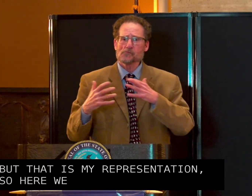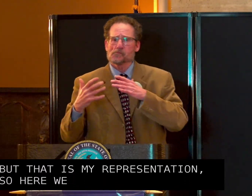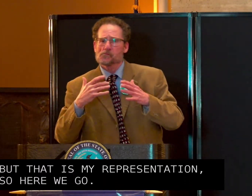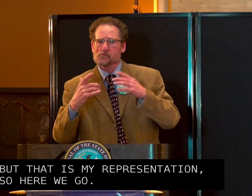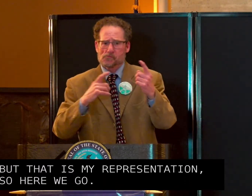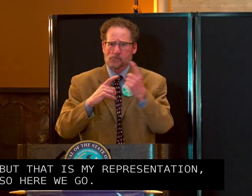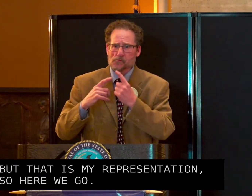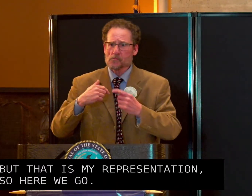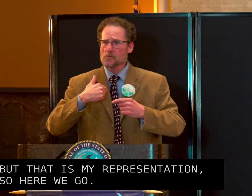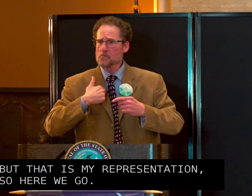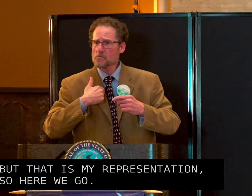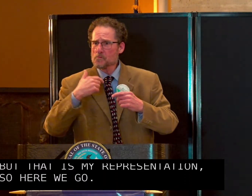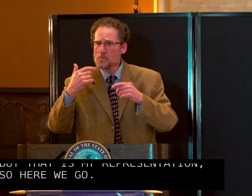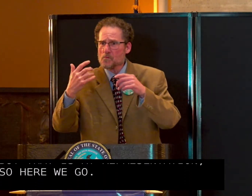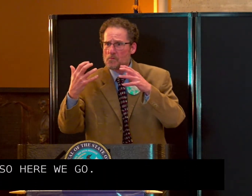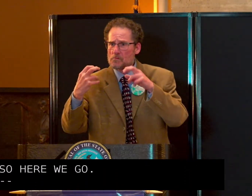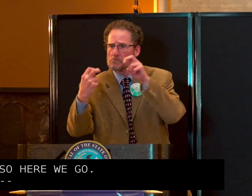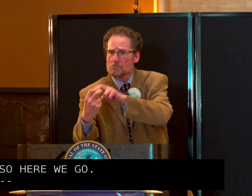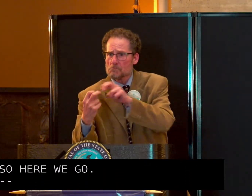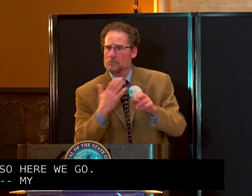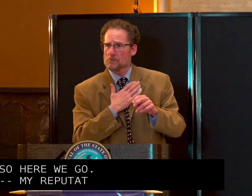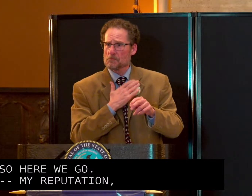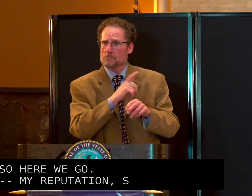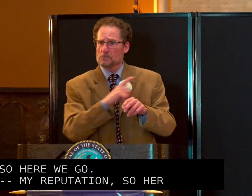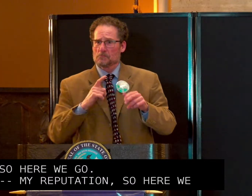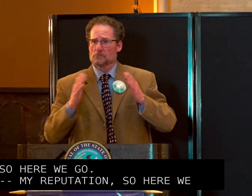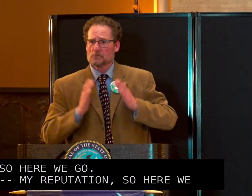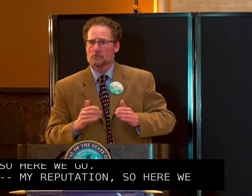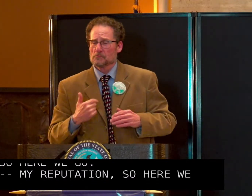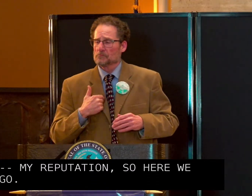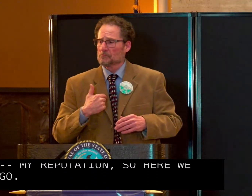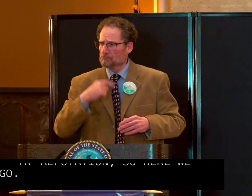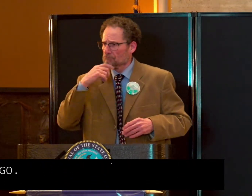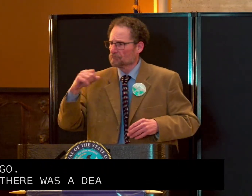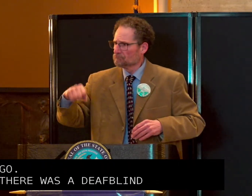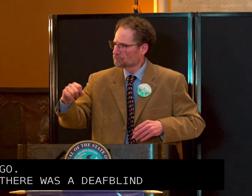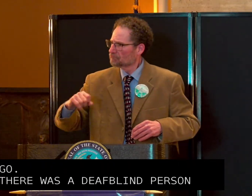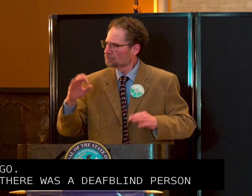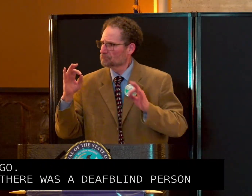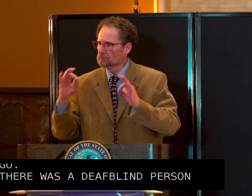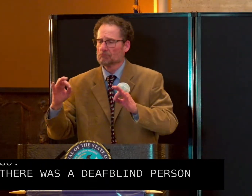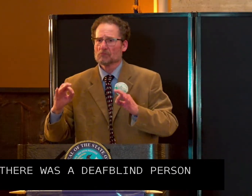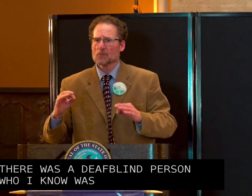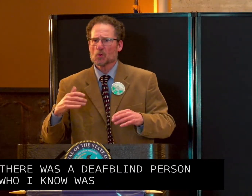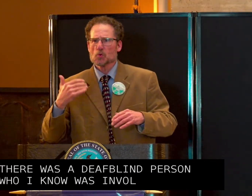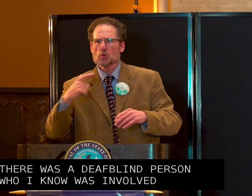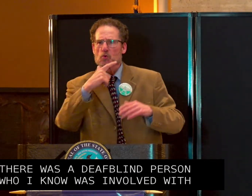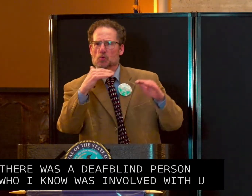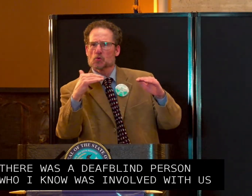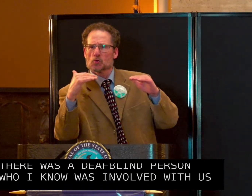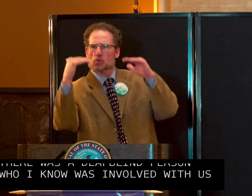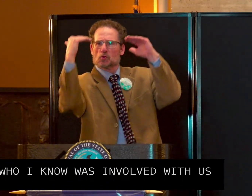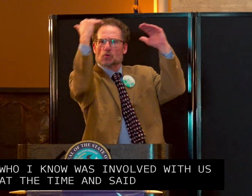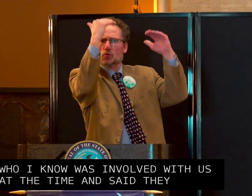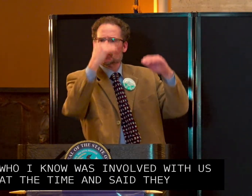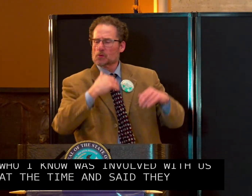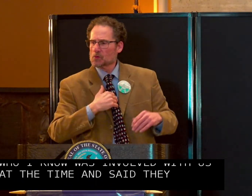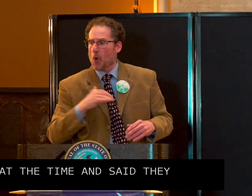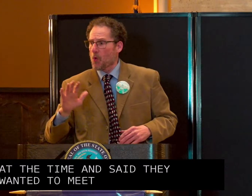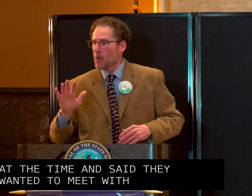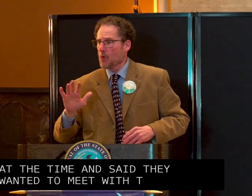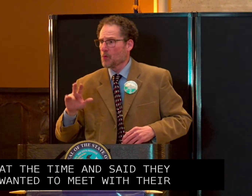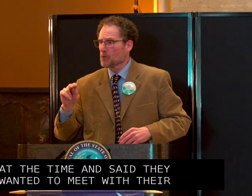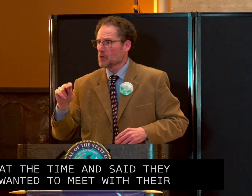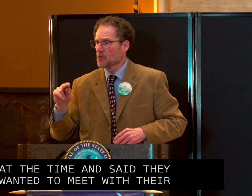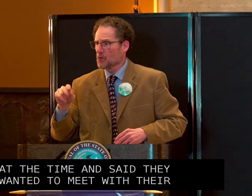There was a deafblind person who I know was involved with us at the time and said they wanted to meet with their legislator. I said, that would be